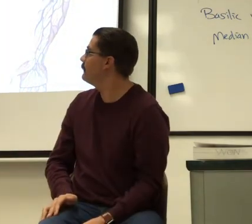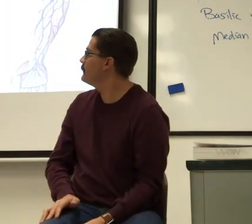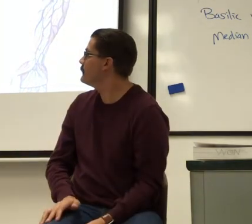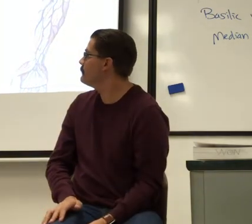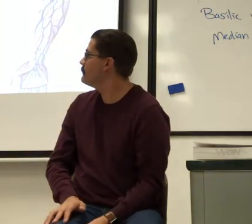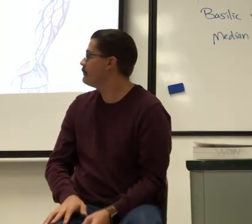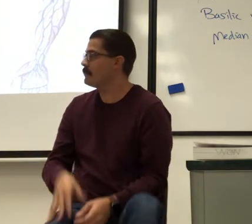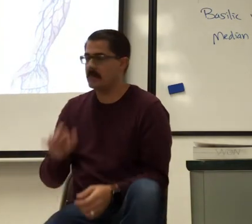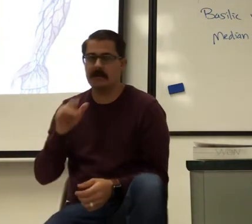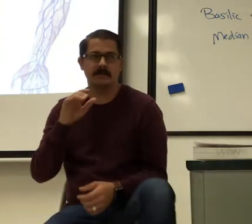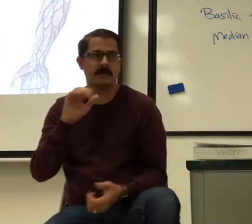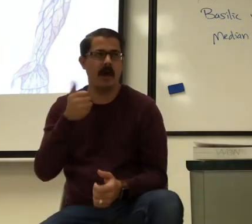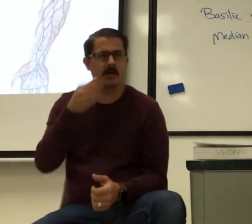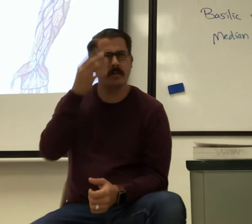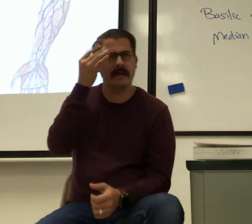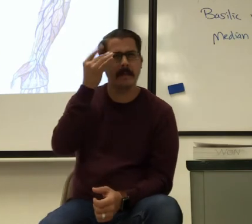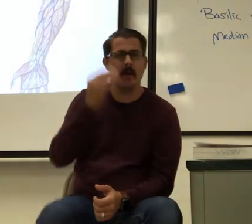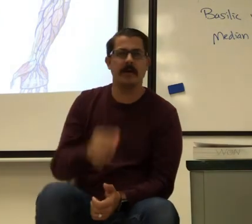of it.